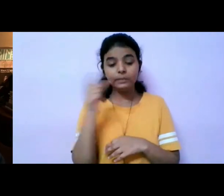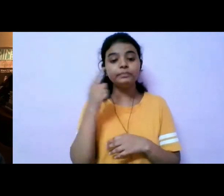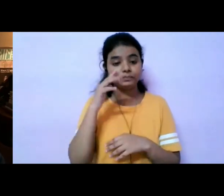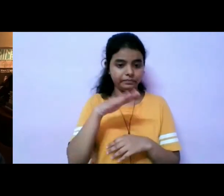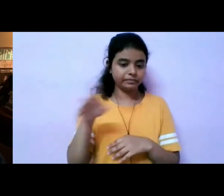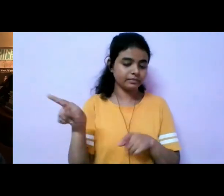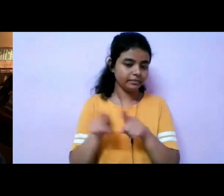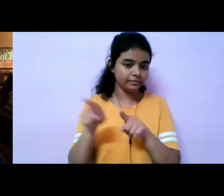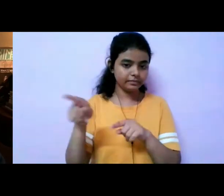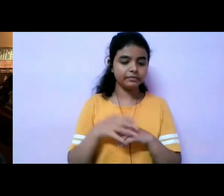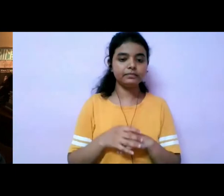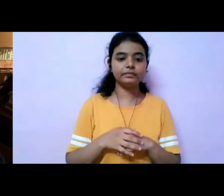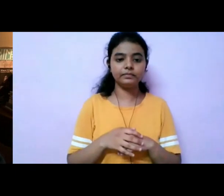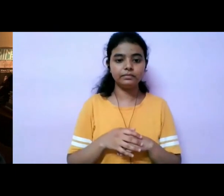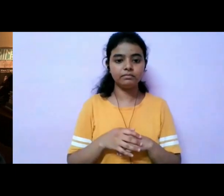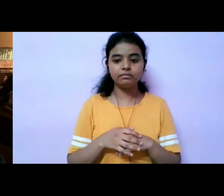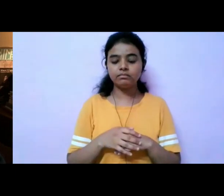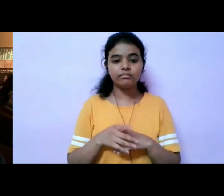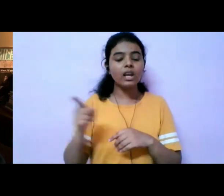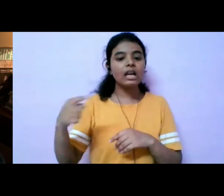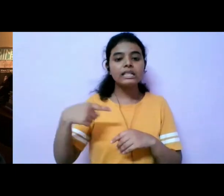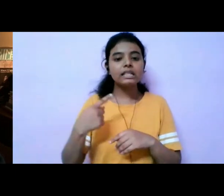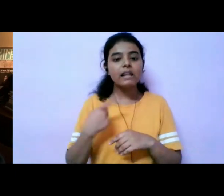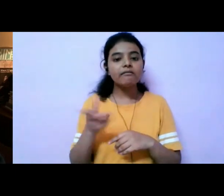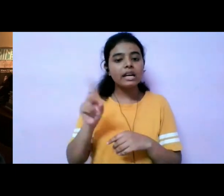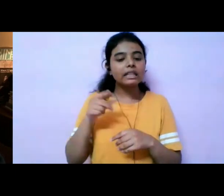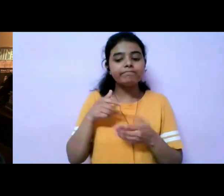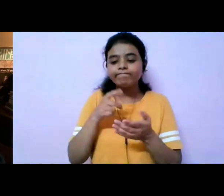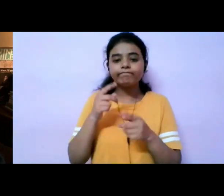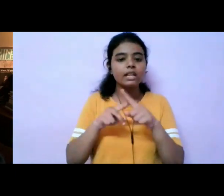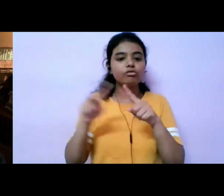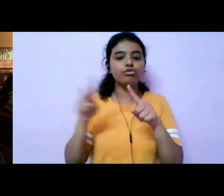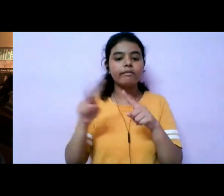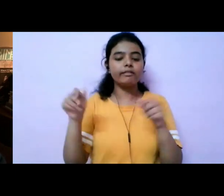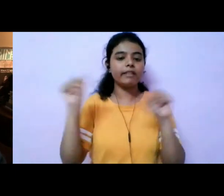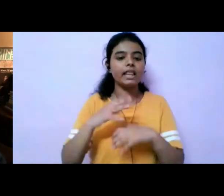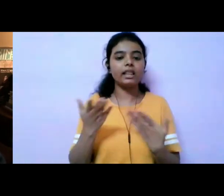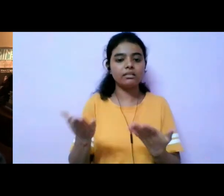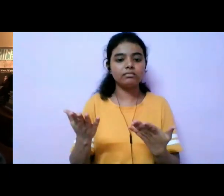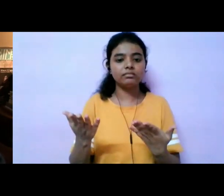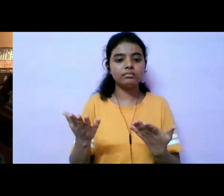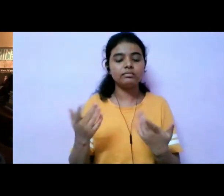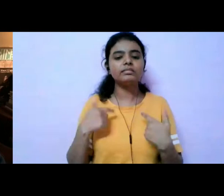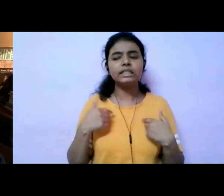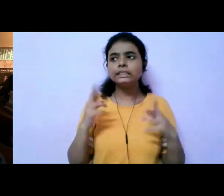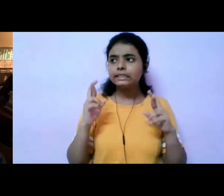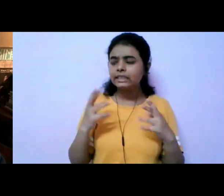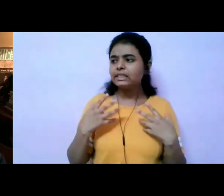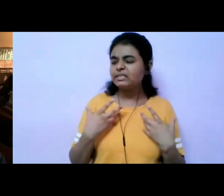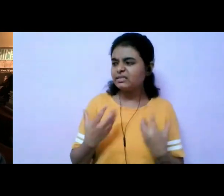never learned to travel by himself. and I wished to convey to his